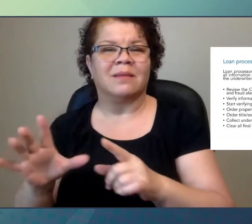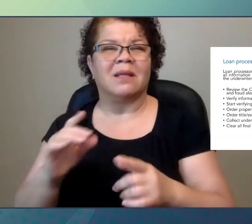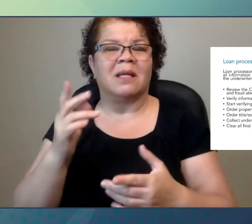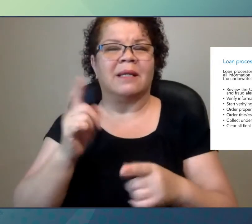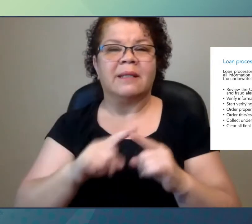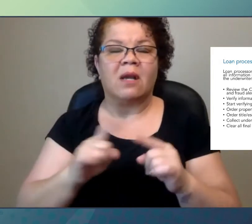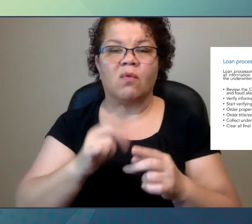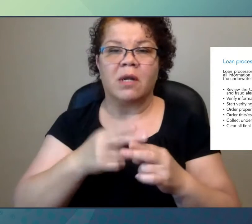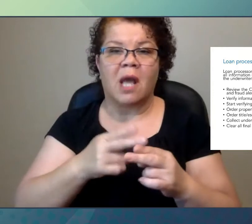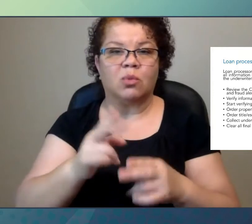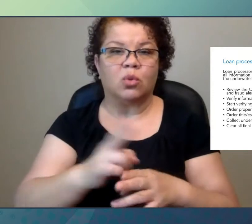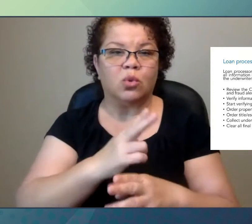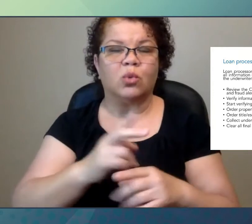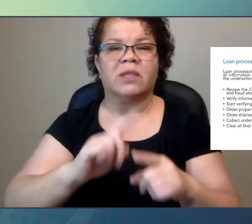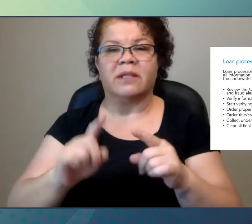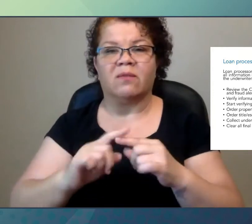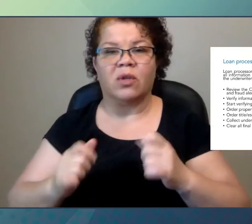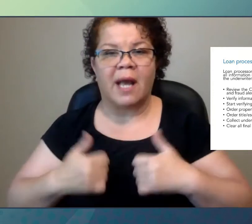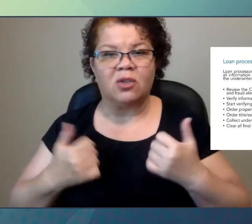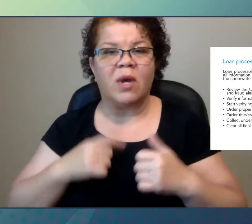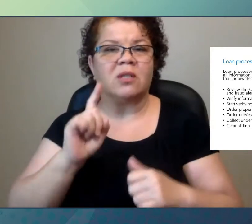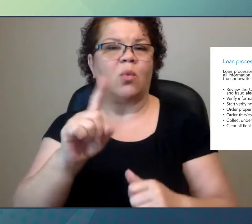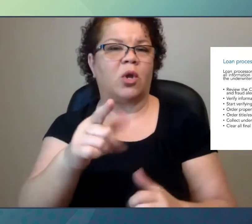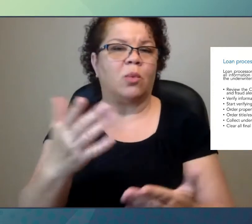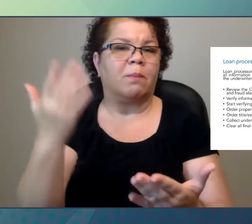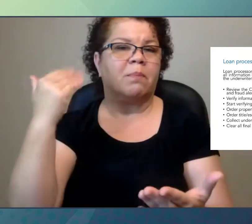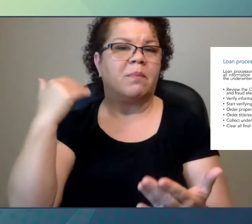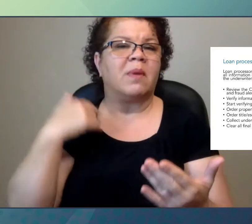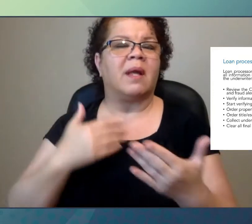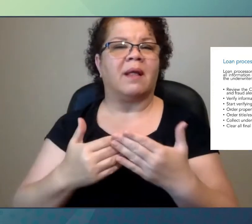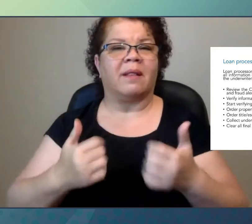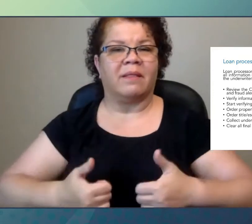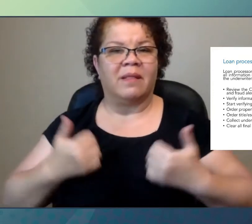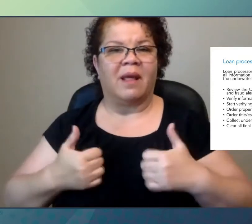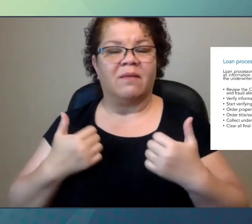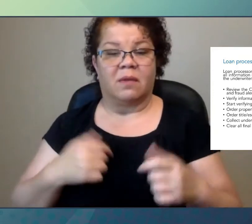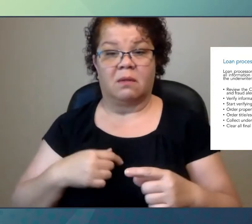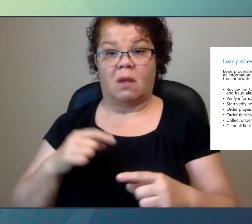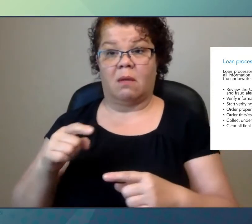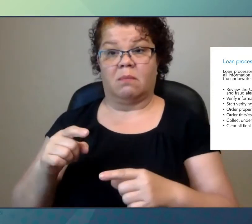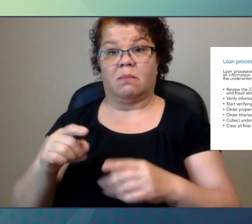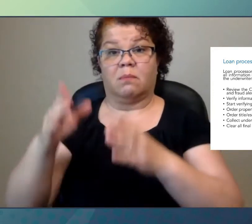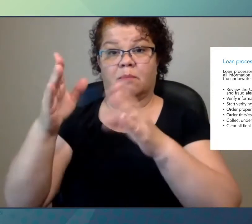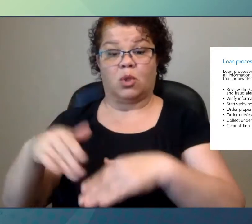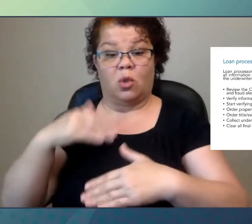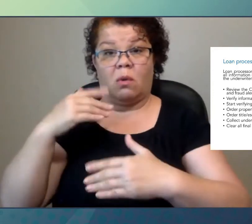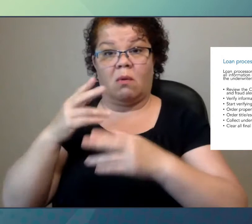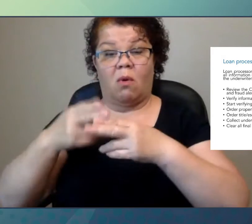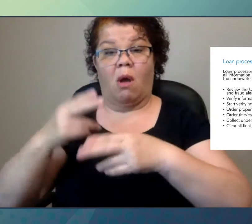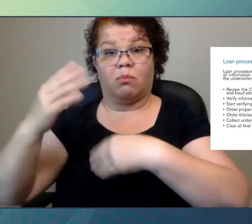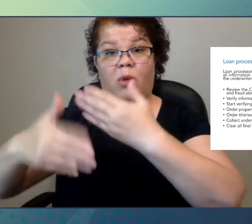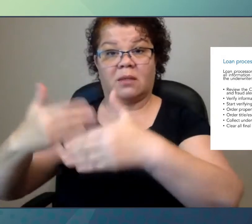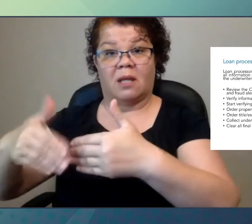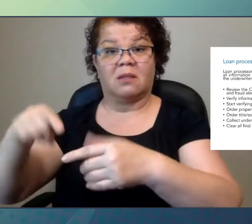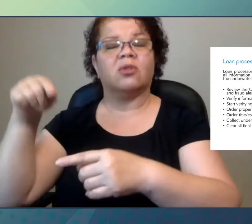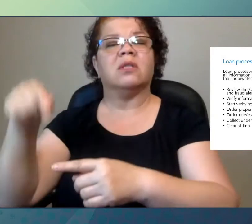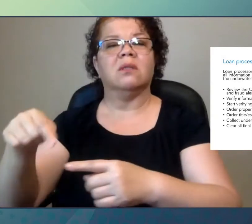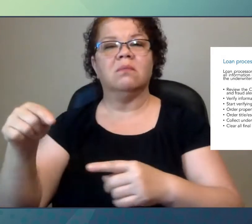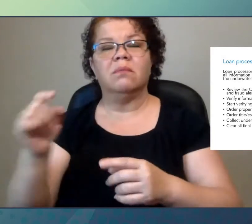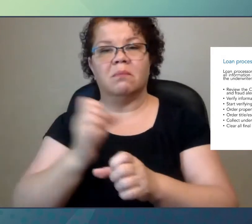past, different addresses where you may have lived. And the processors will make sure that, all of